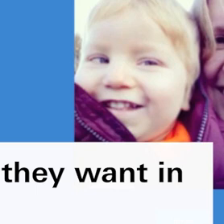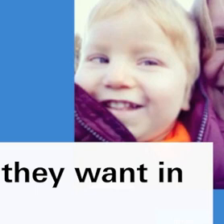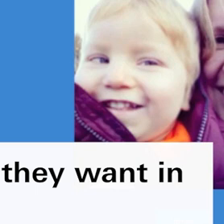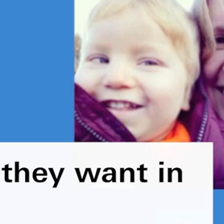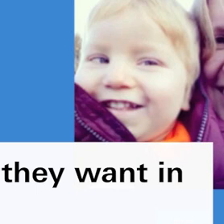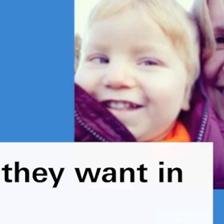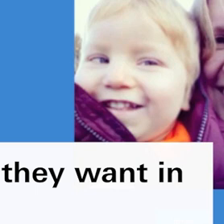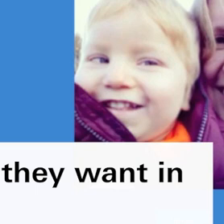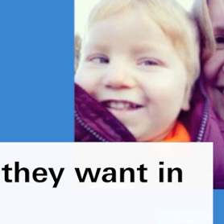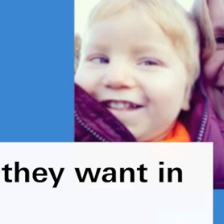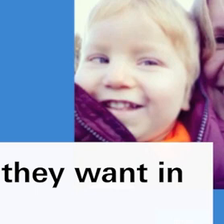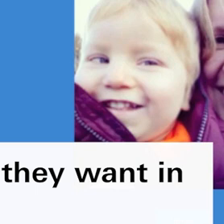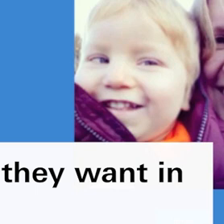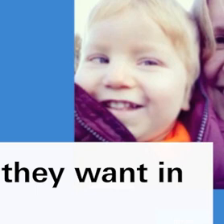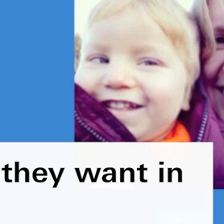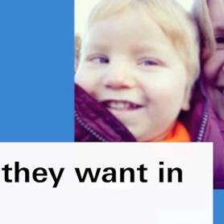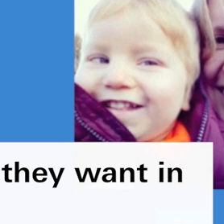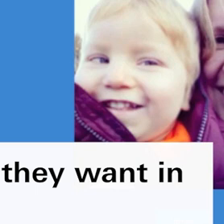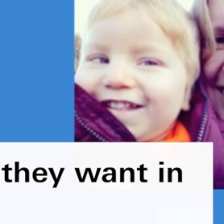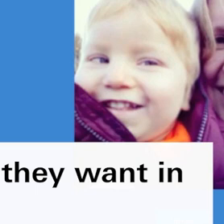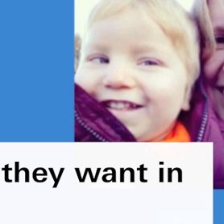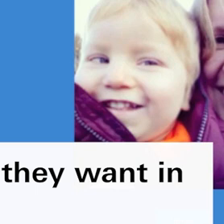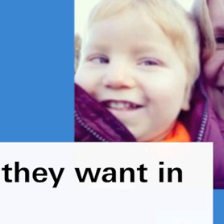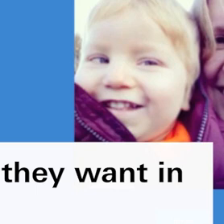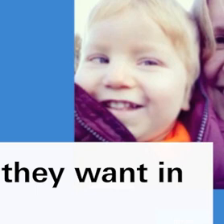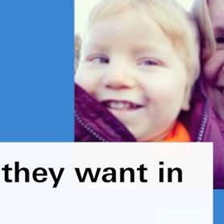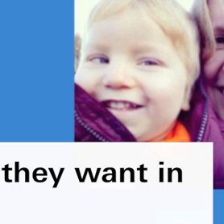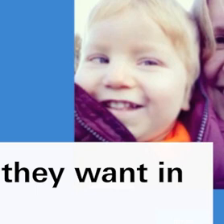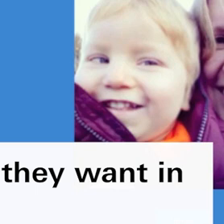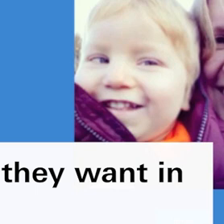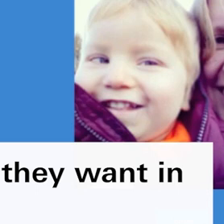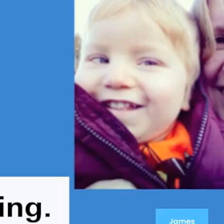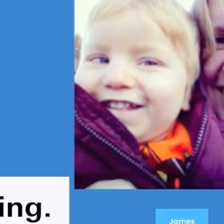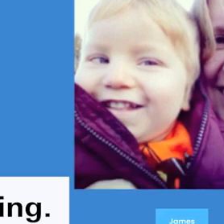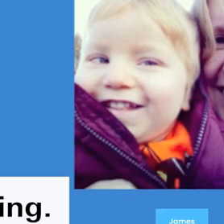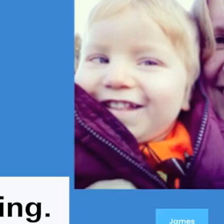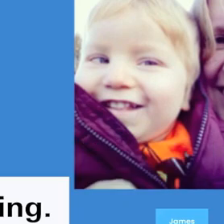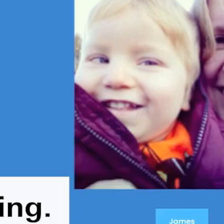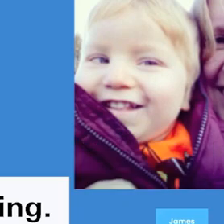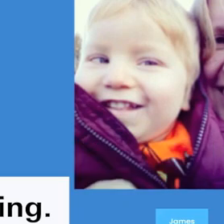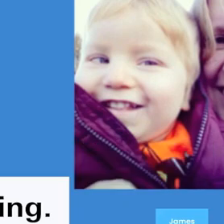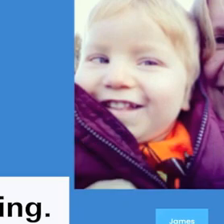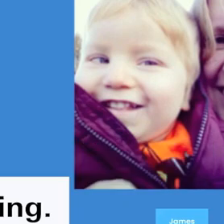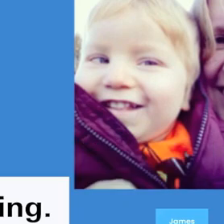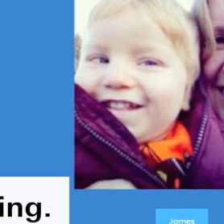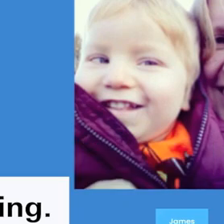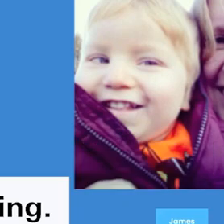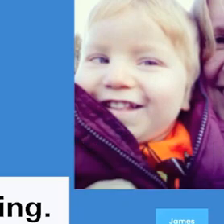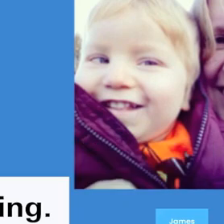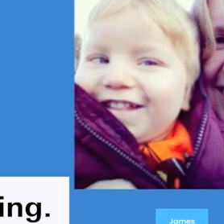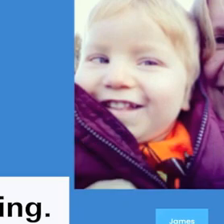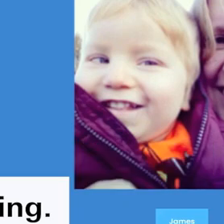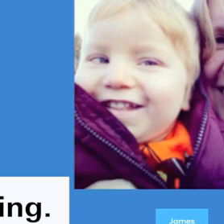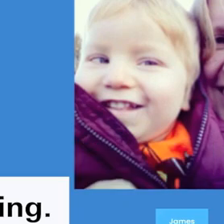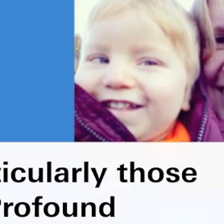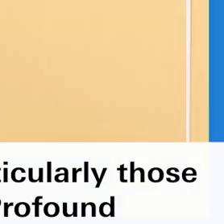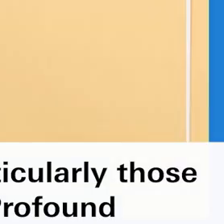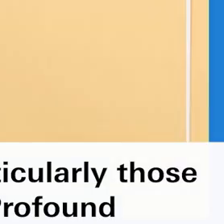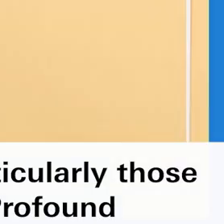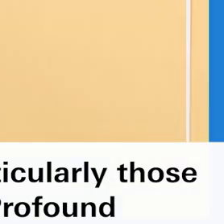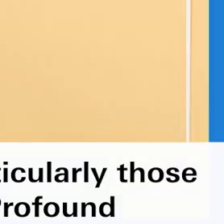to say anything they want in their own words. It is life-changing and